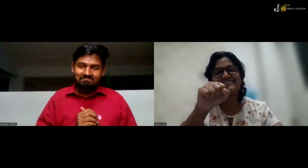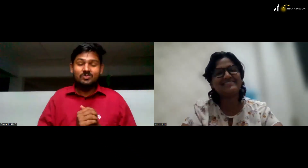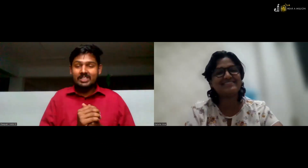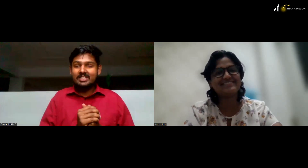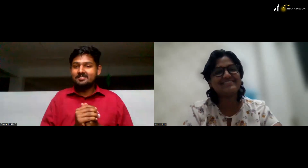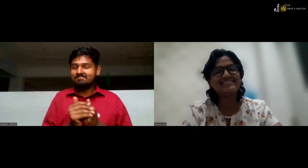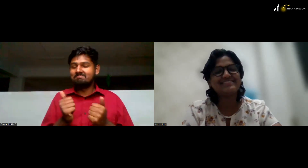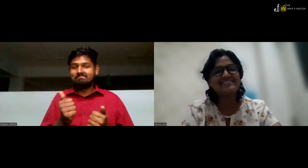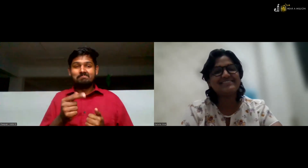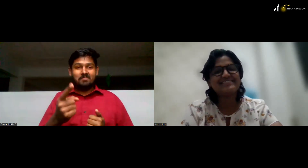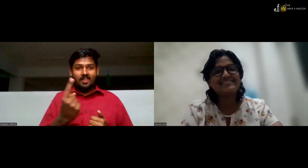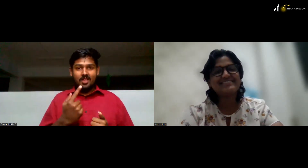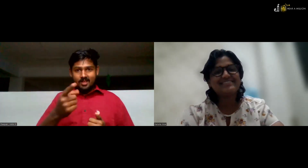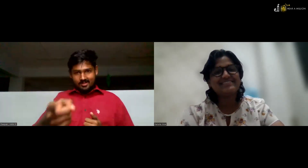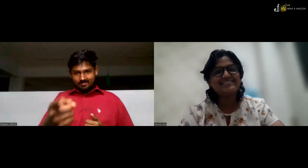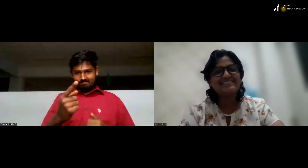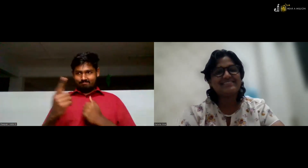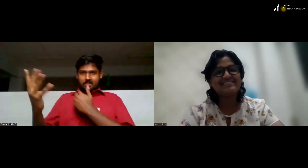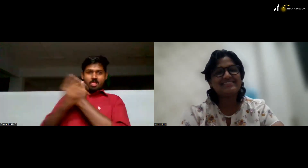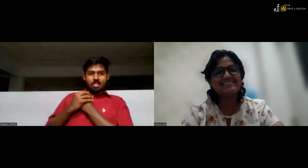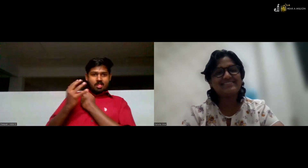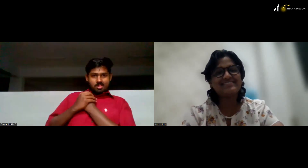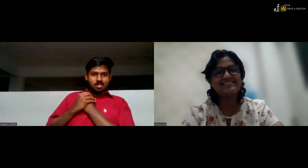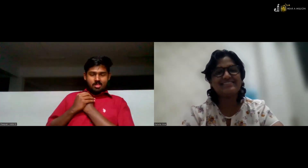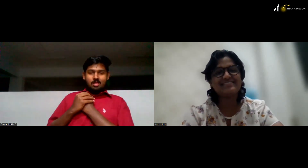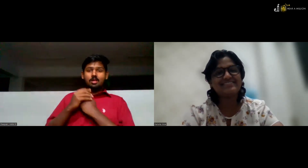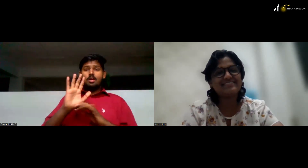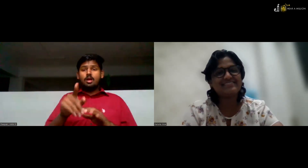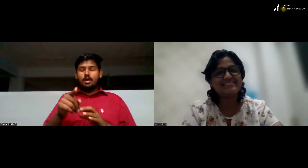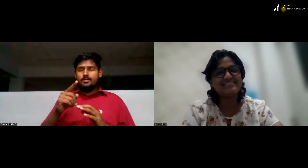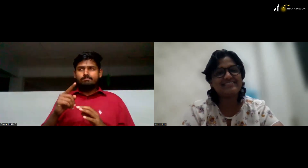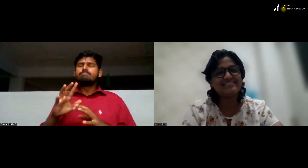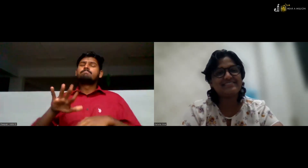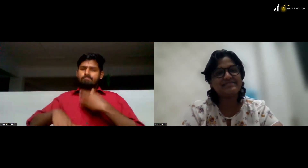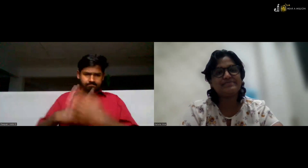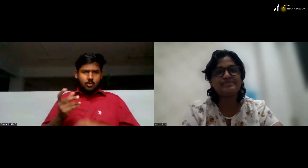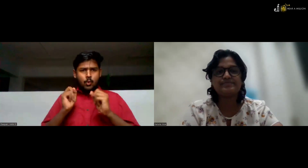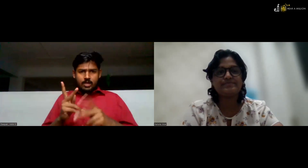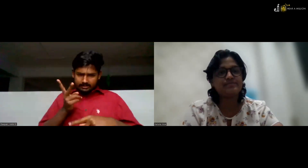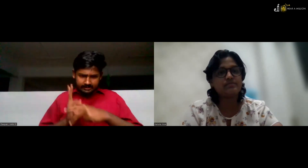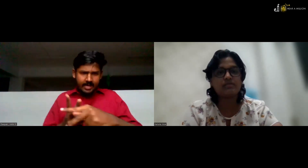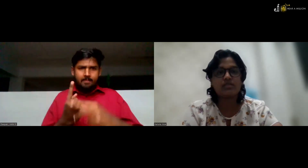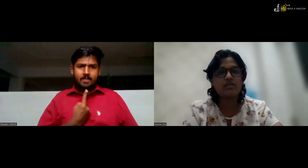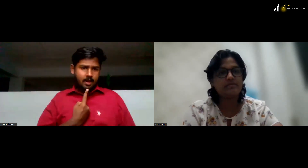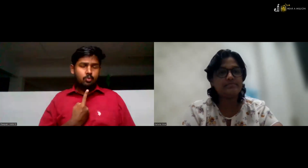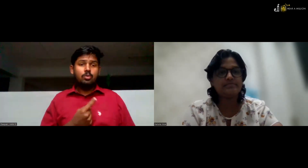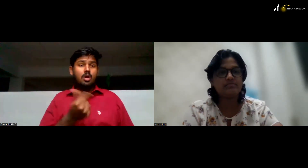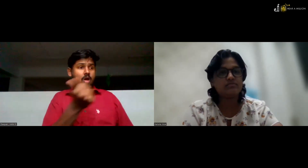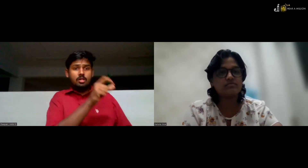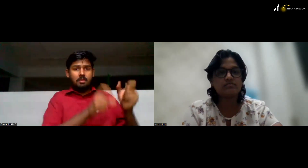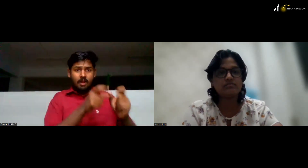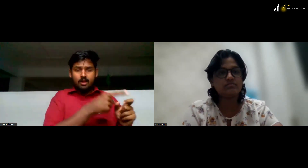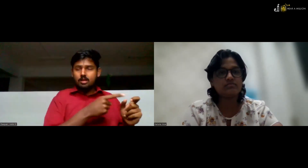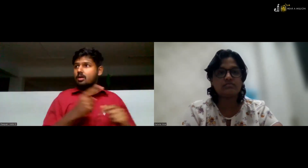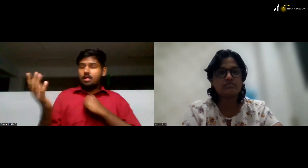male I think it's sometimes easier, but yeah, for female it's quite difficult. So as you just mentioned that, yeah,